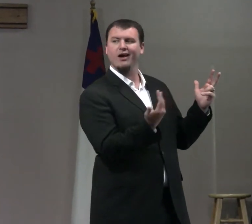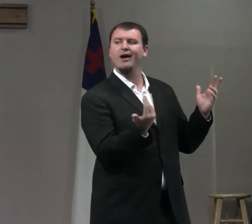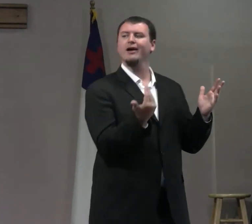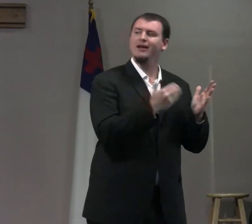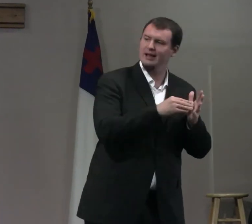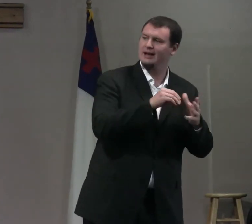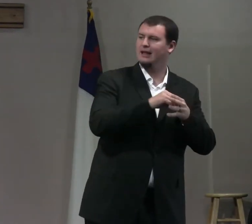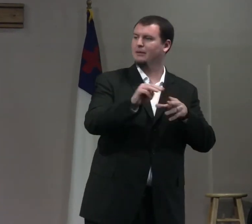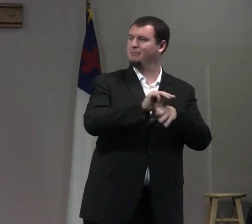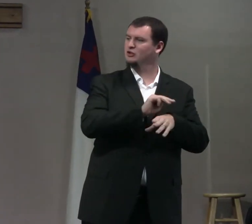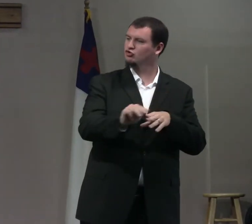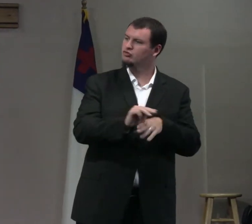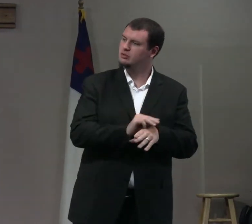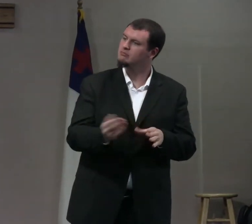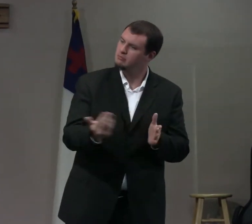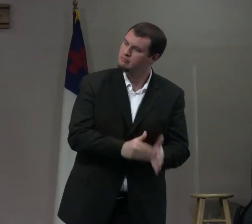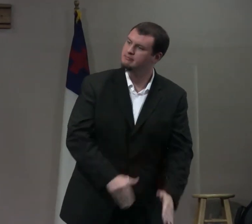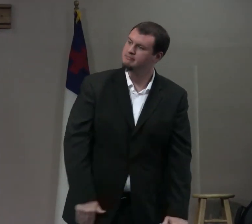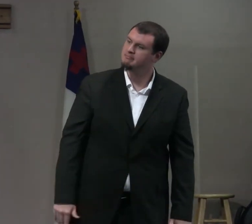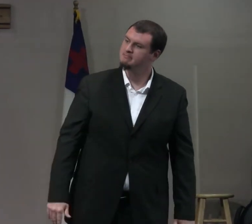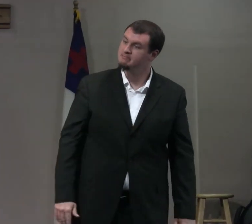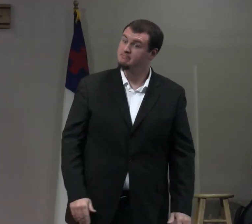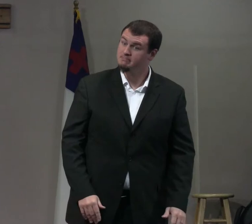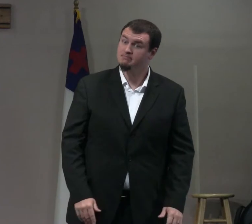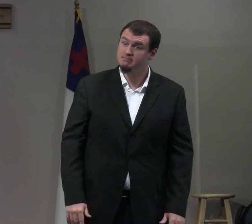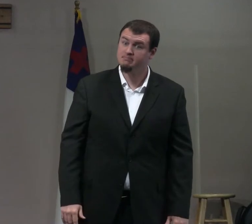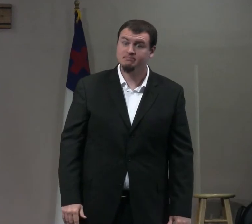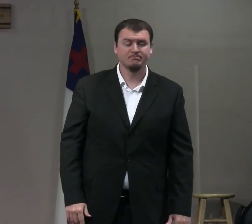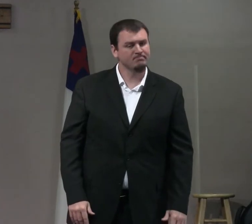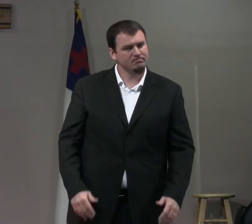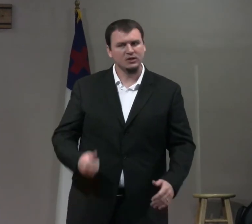Actually, 3 of the 4 of these men are back in ministry again.